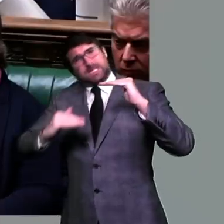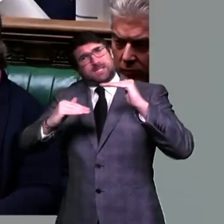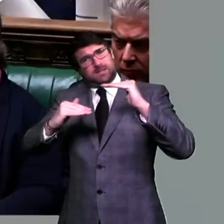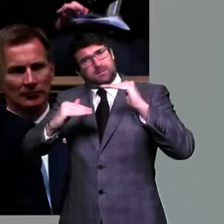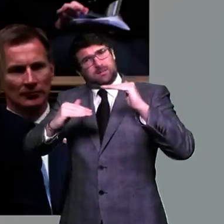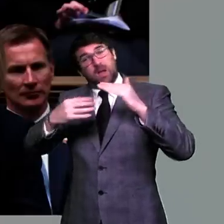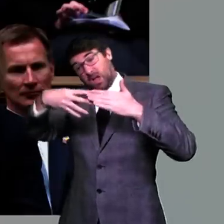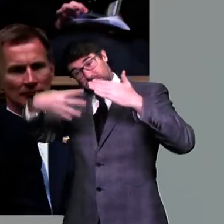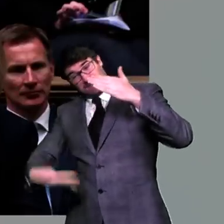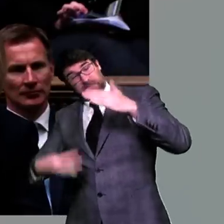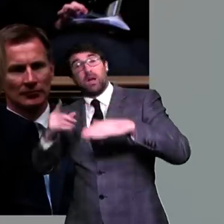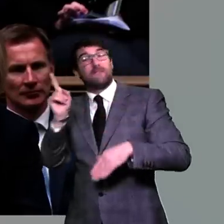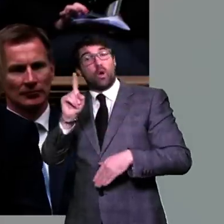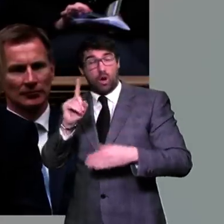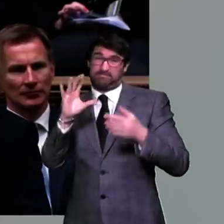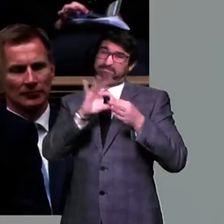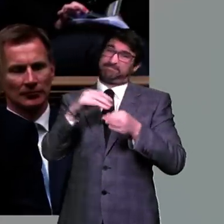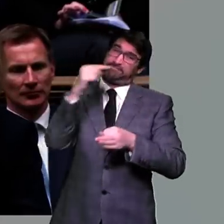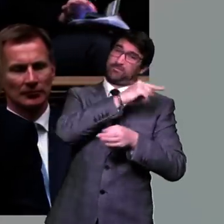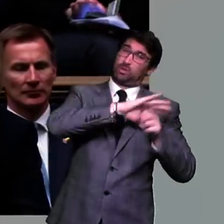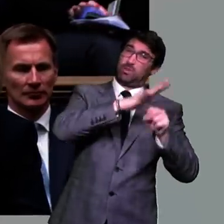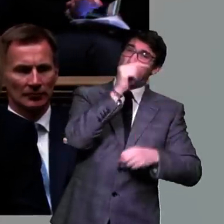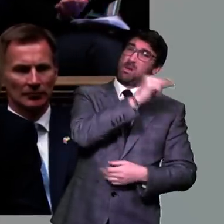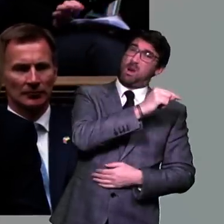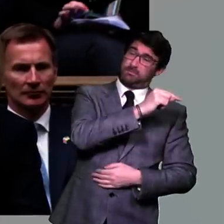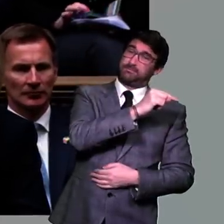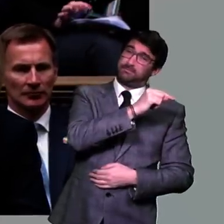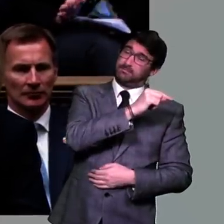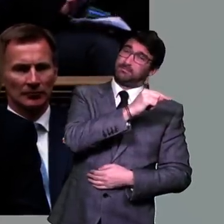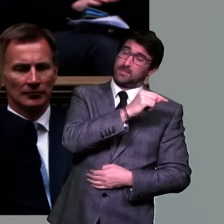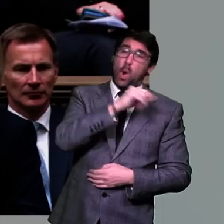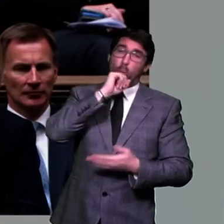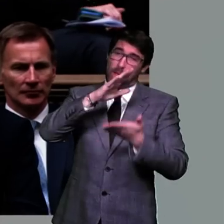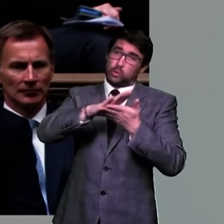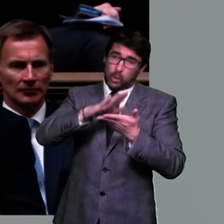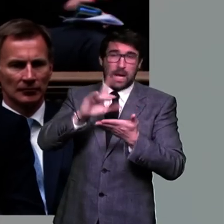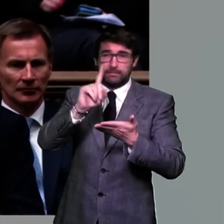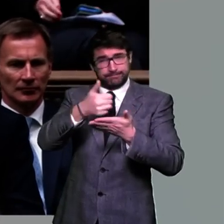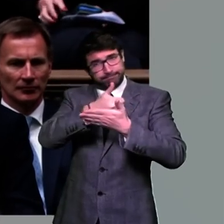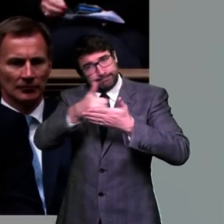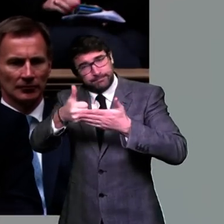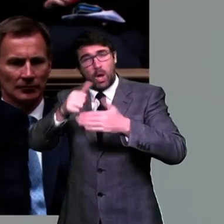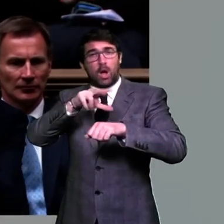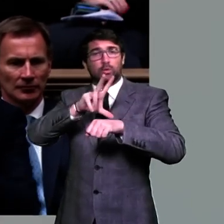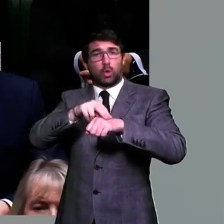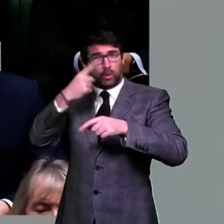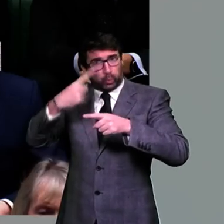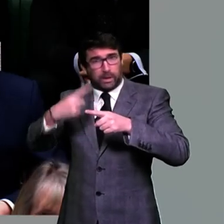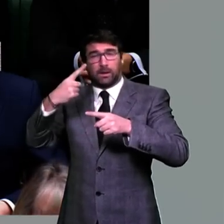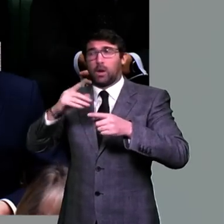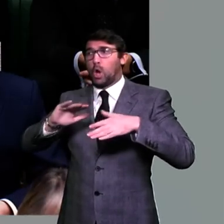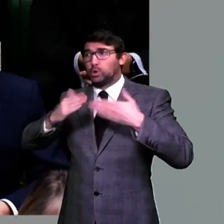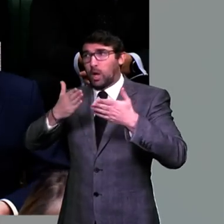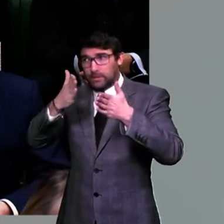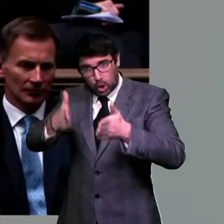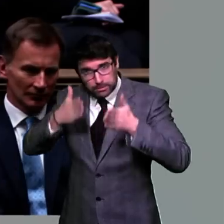sure people get timely GP appointments, and how we're going to improve on the services in our hospitals, including mental